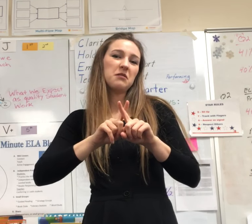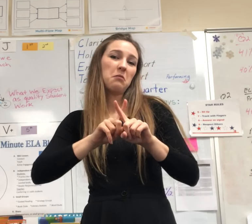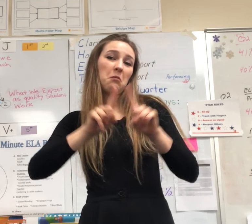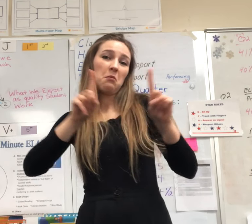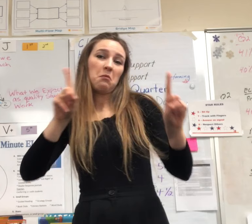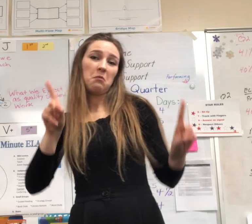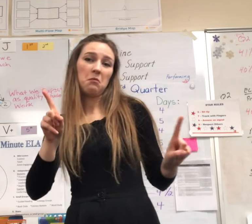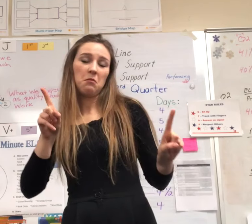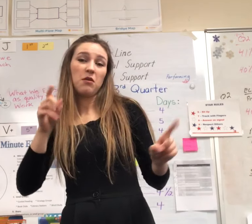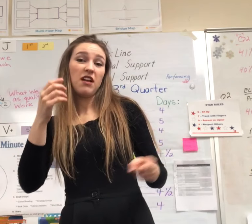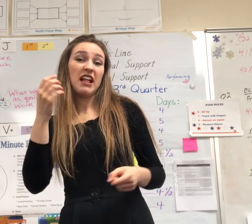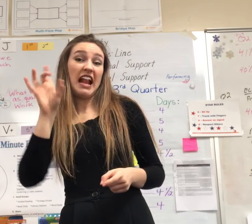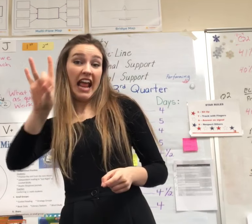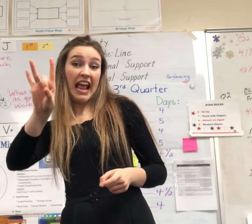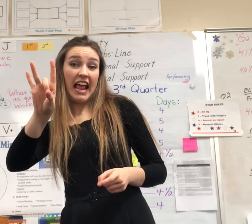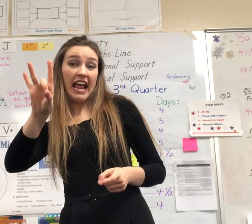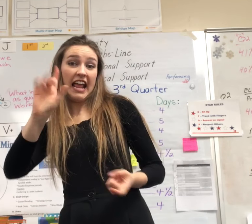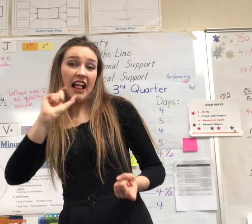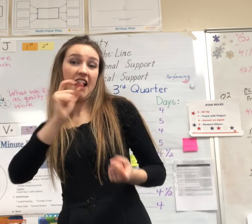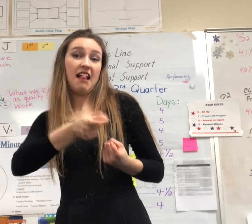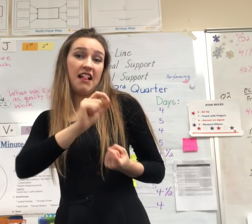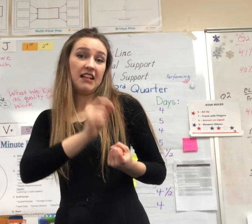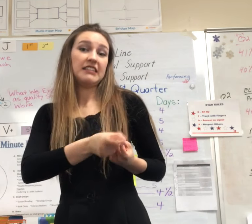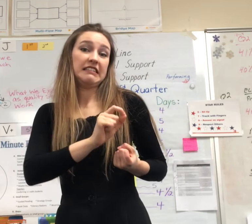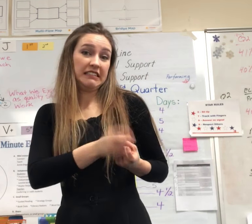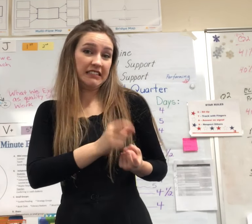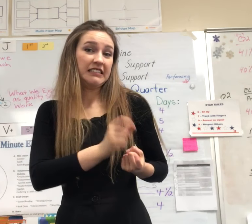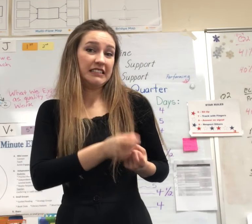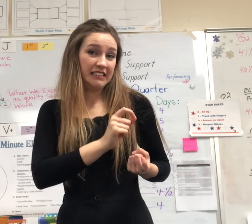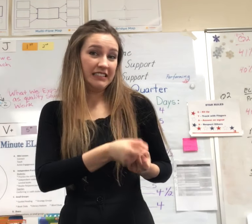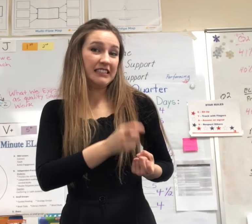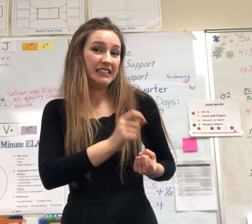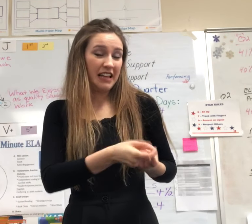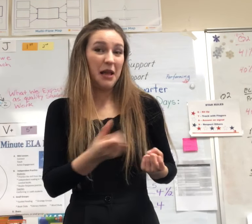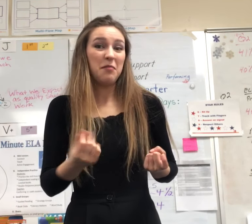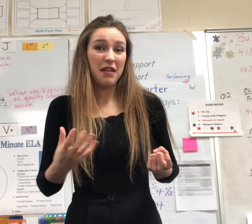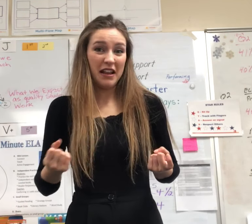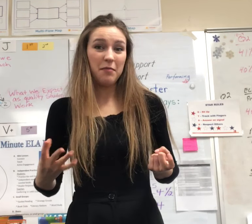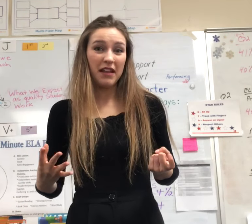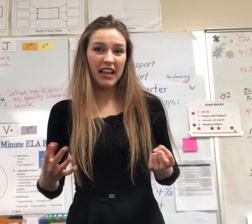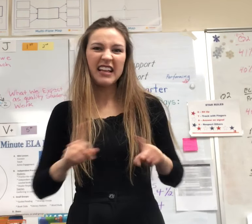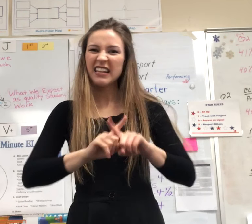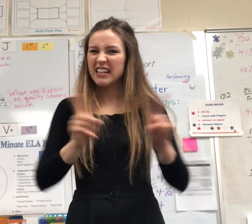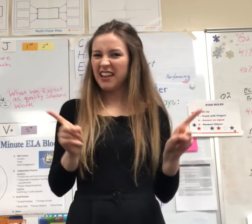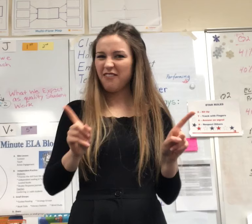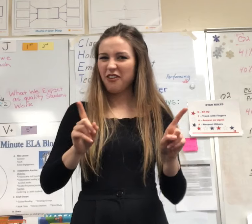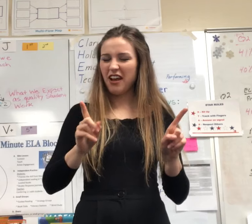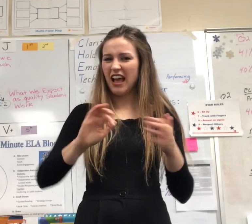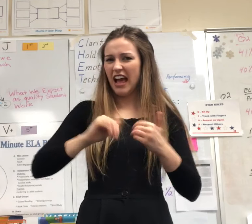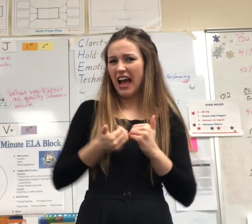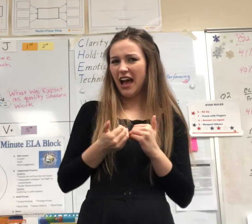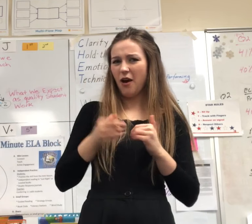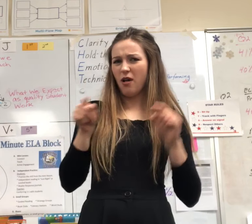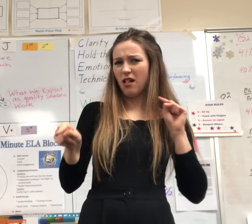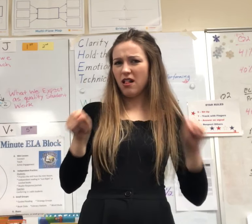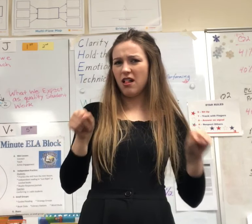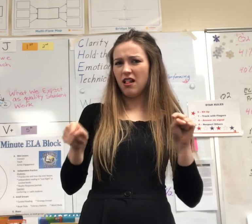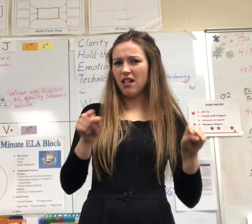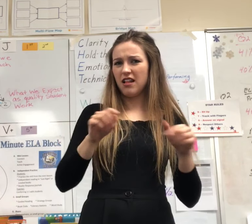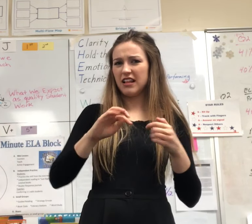Or would it be different? Yes. It would be different because